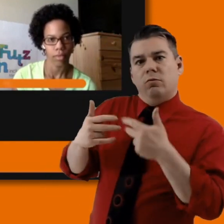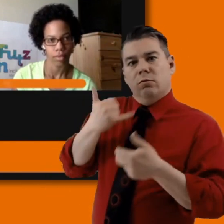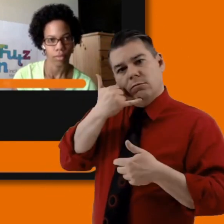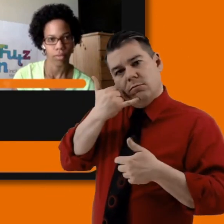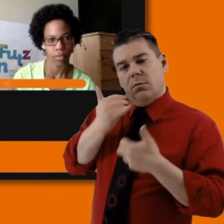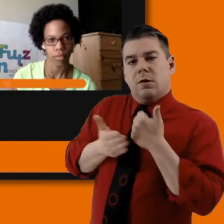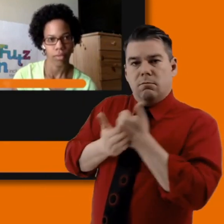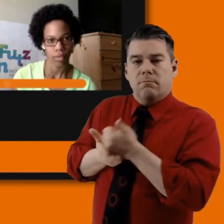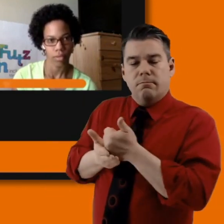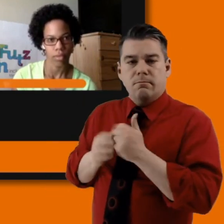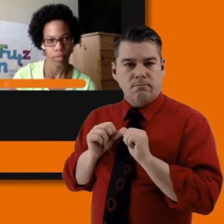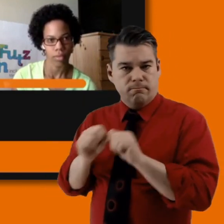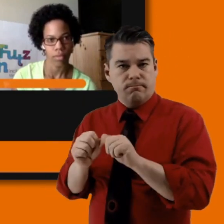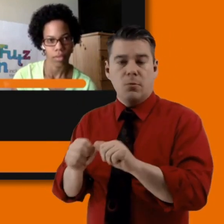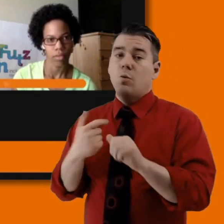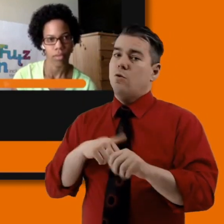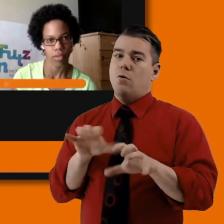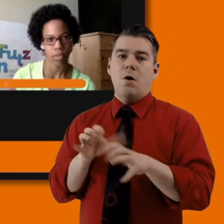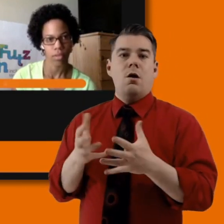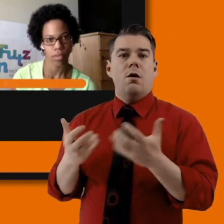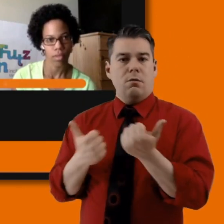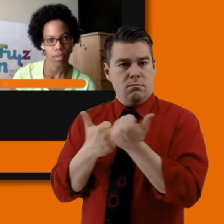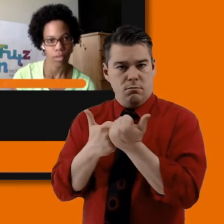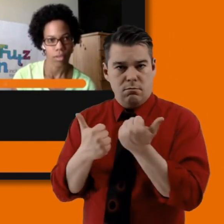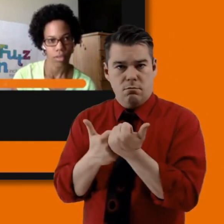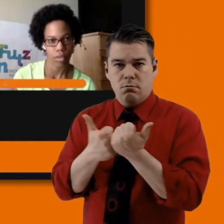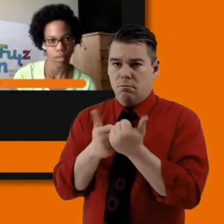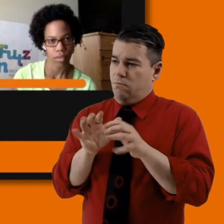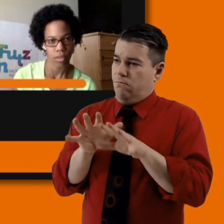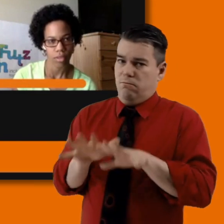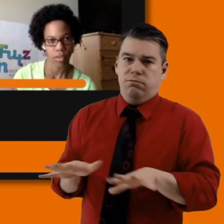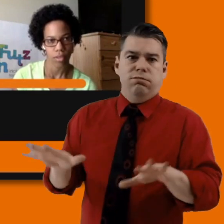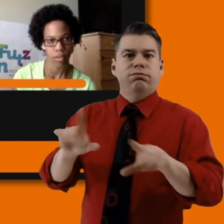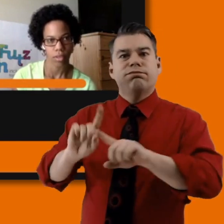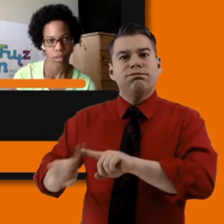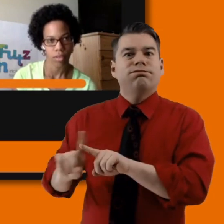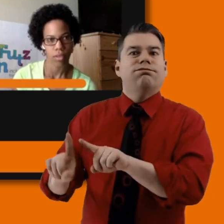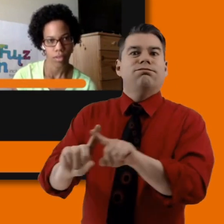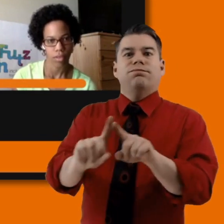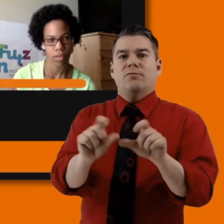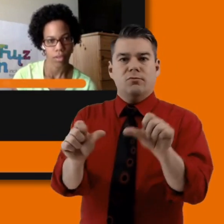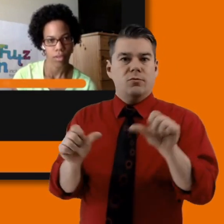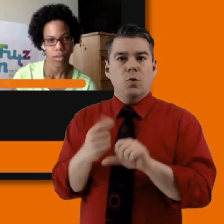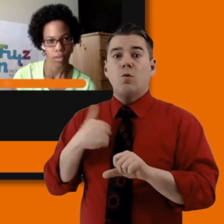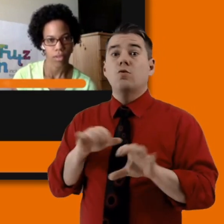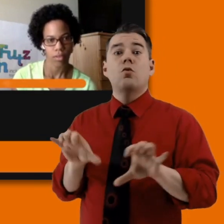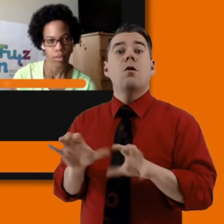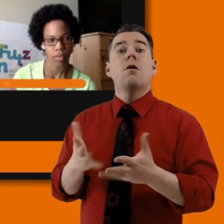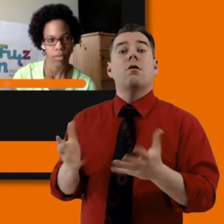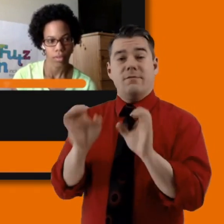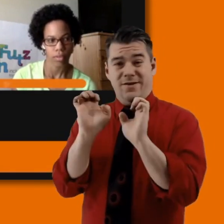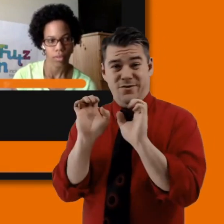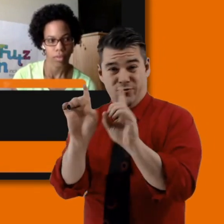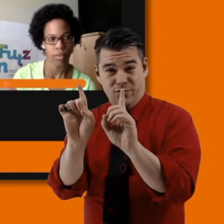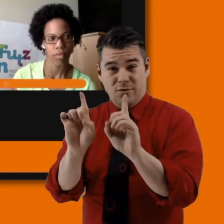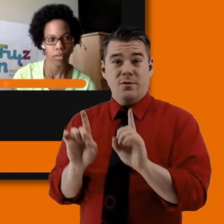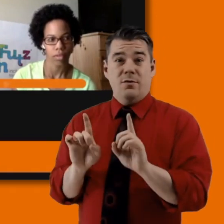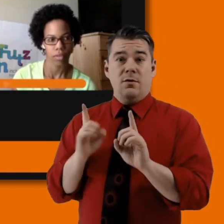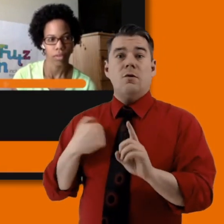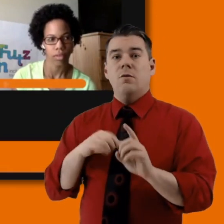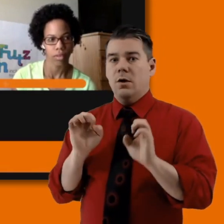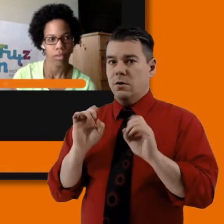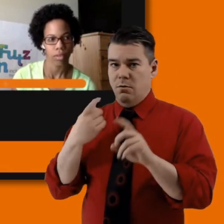of advocating across the board, so many different areas. We do a lot of education. We educate